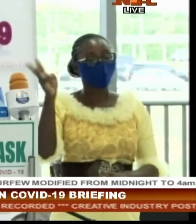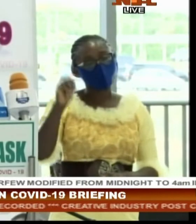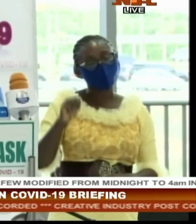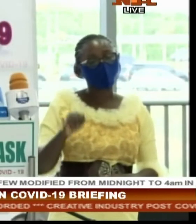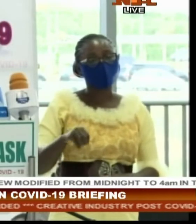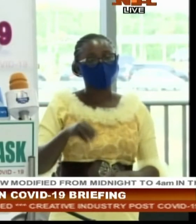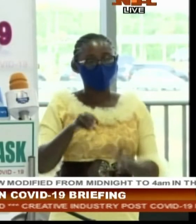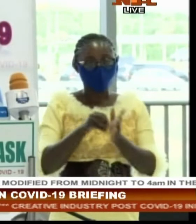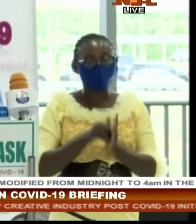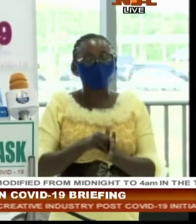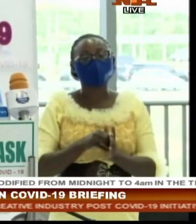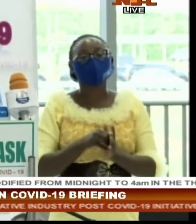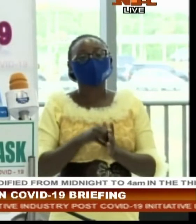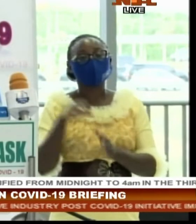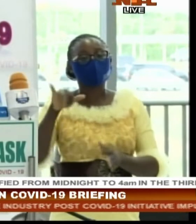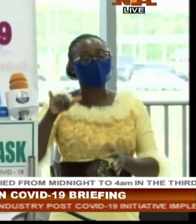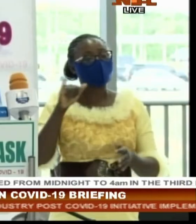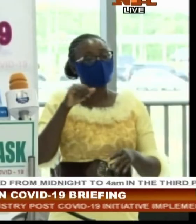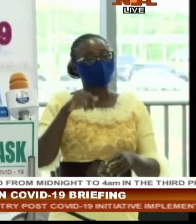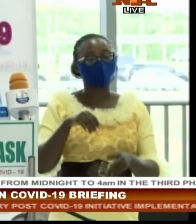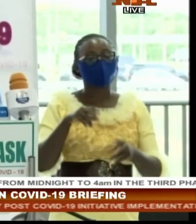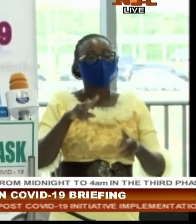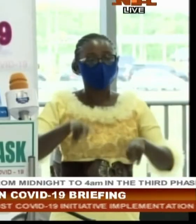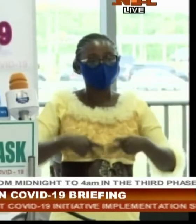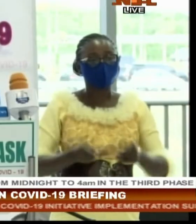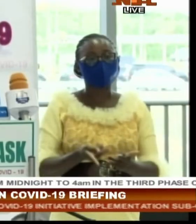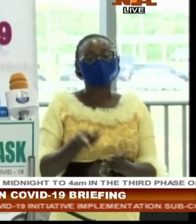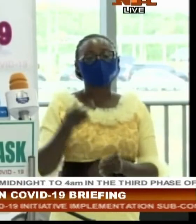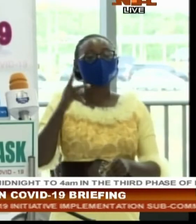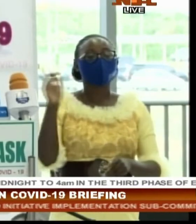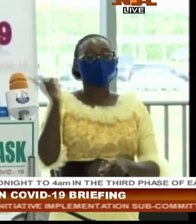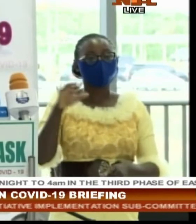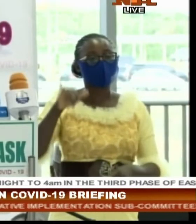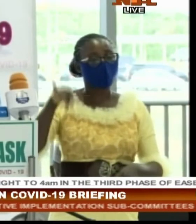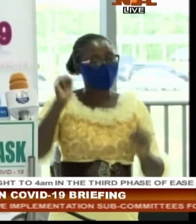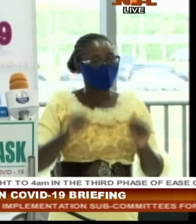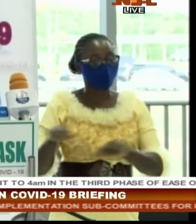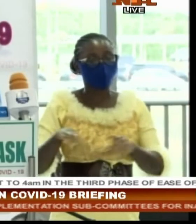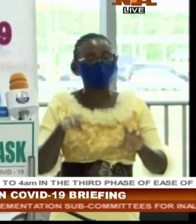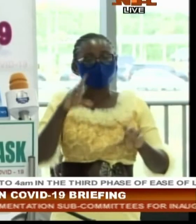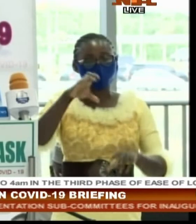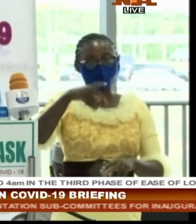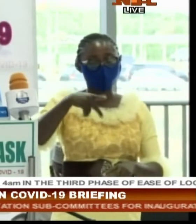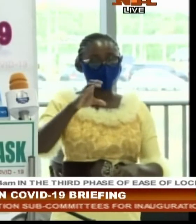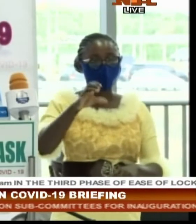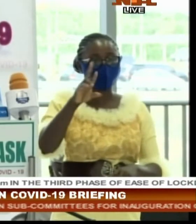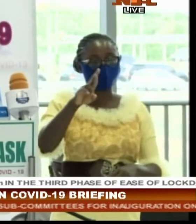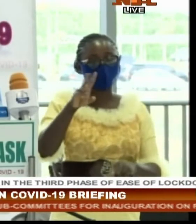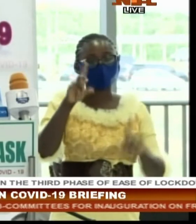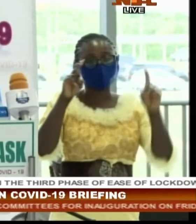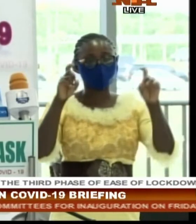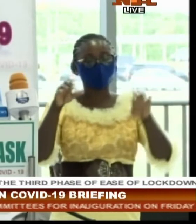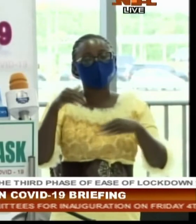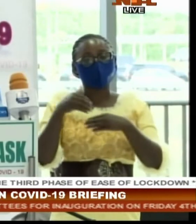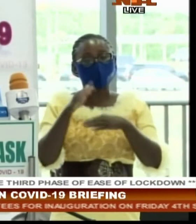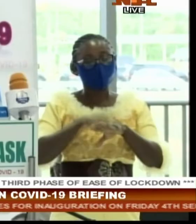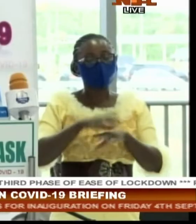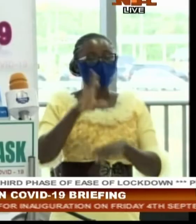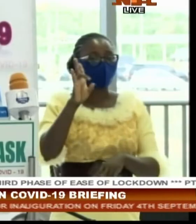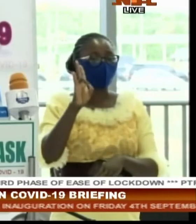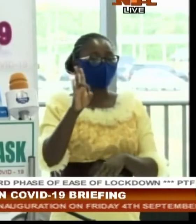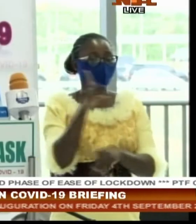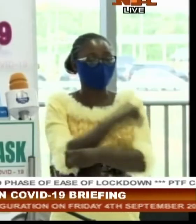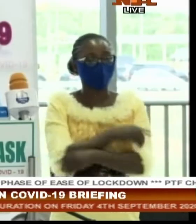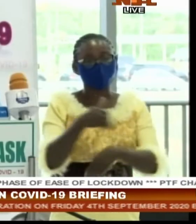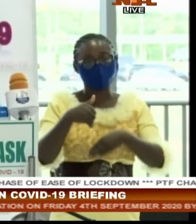with the laboratory link to register for the repeat COVID-19 PCR test on 7th day after arrival. When you